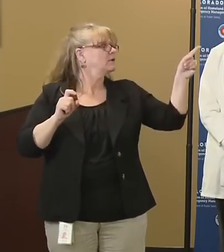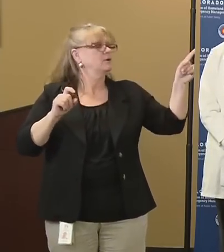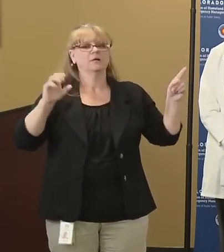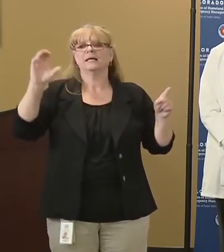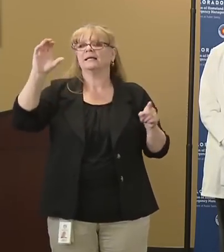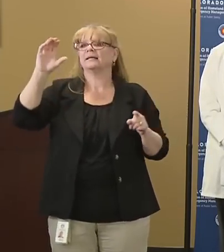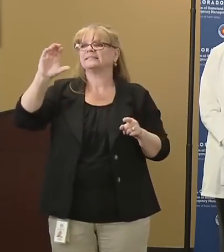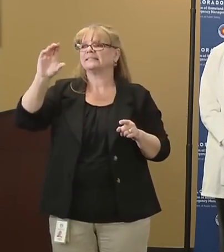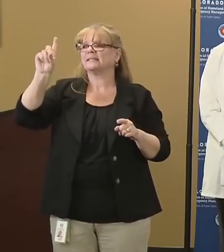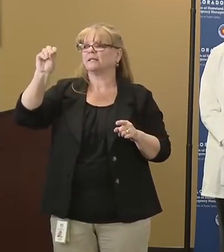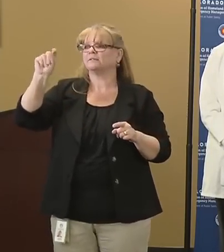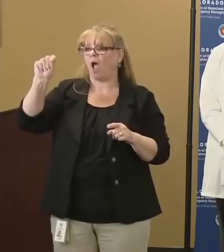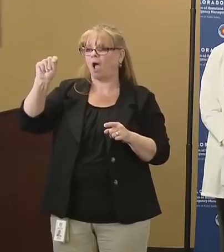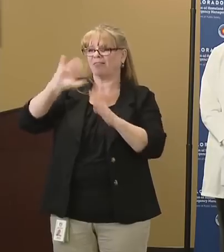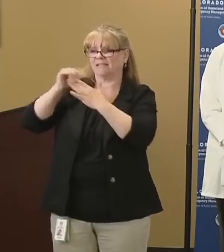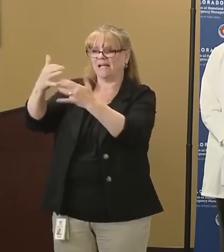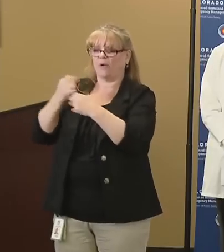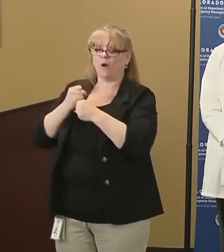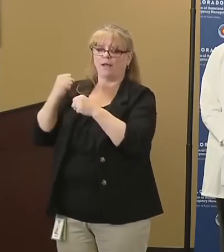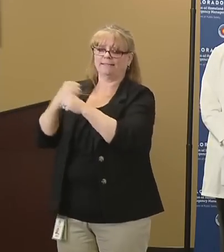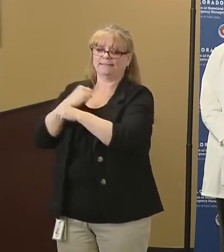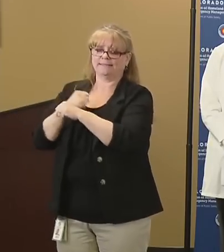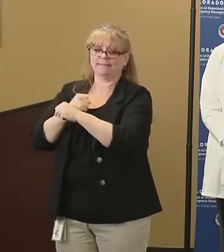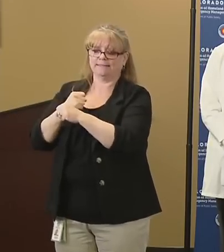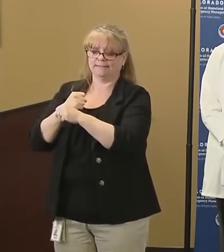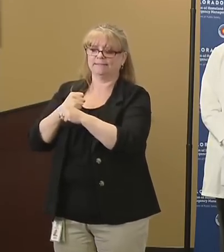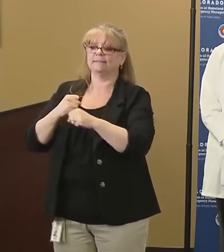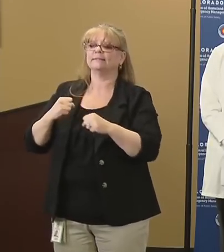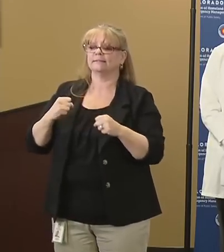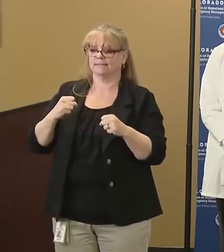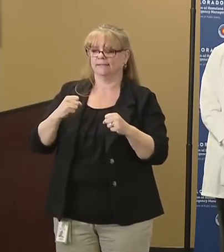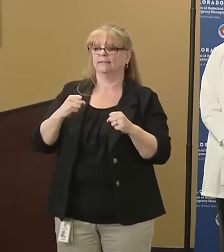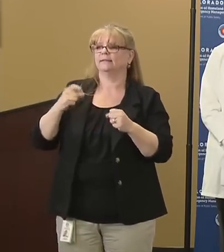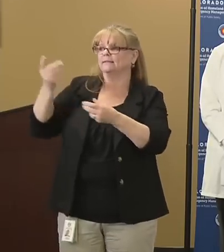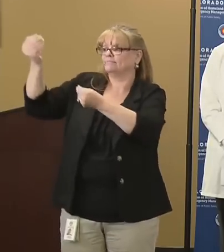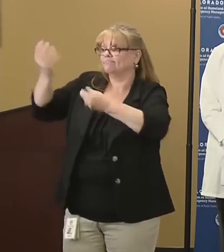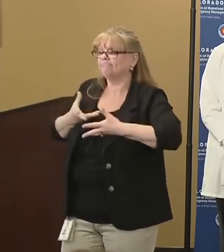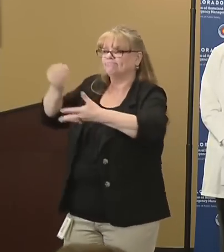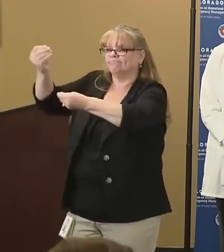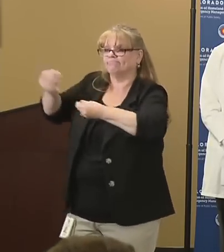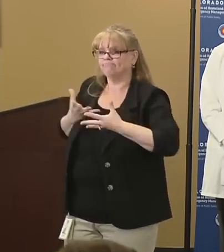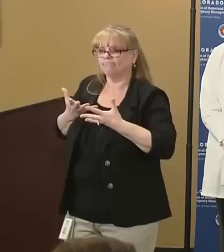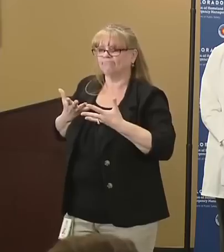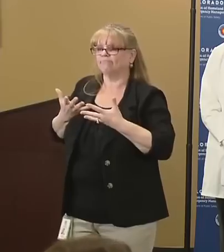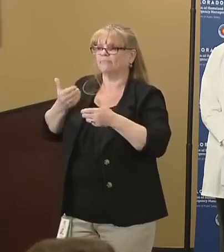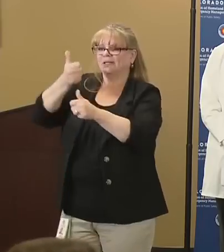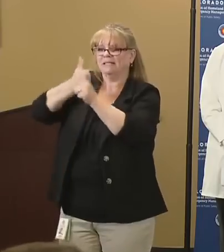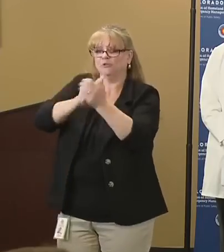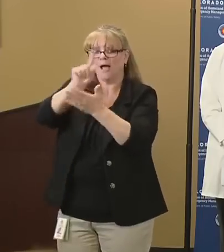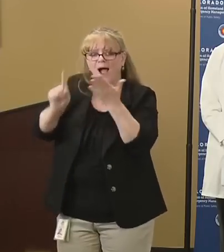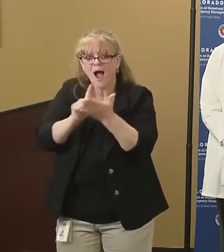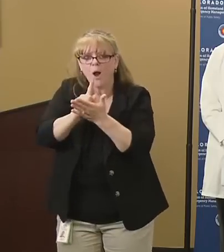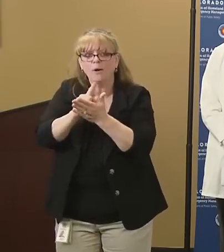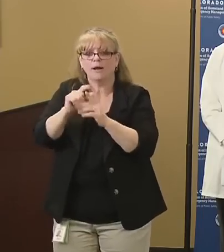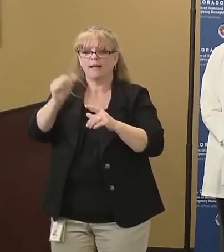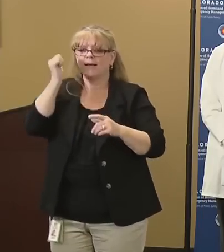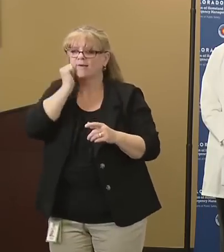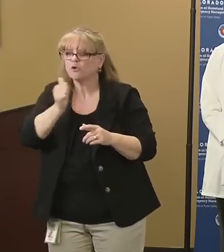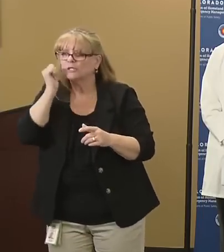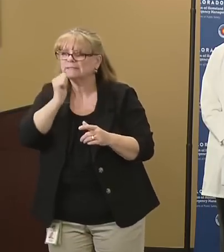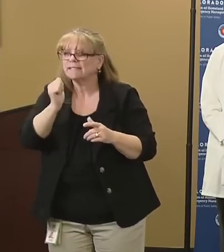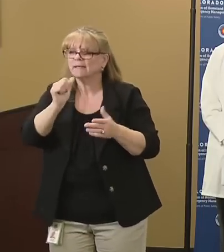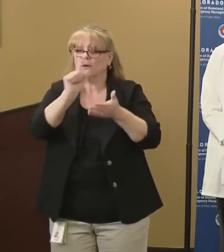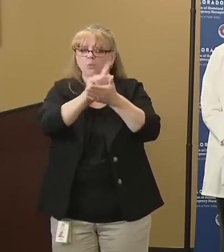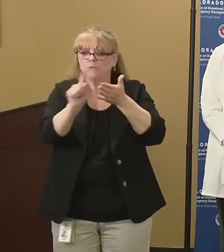me, to our decision makers, to our state epidemiologist. We're getting hourly, daily, and weekly, hour over hour, week over week, day over day